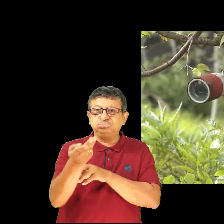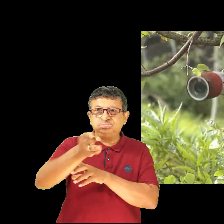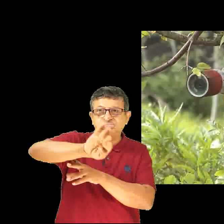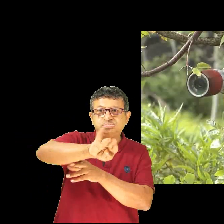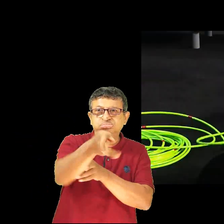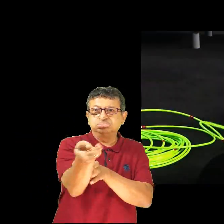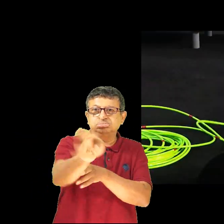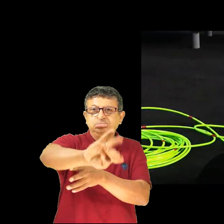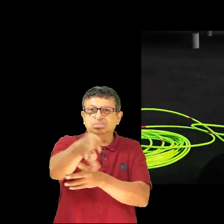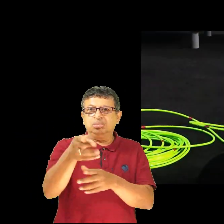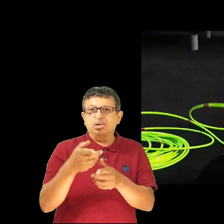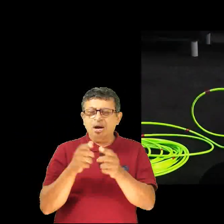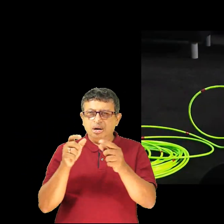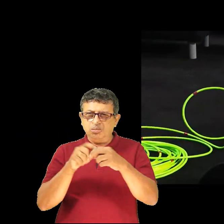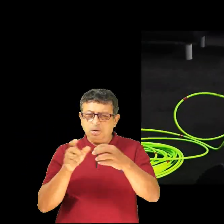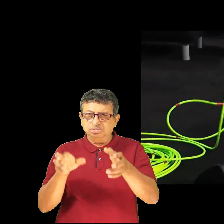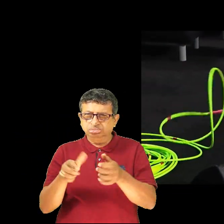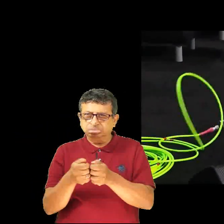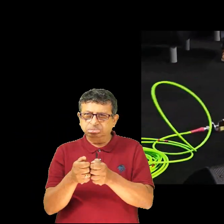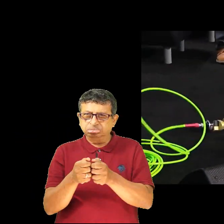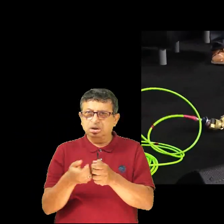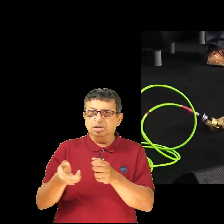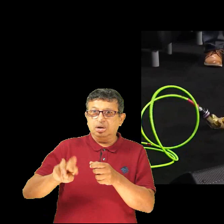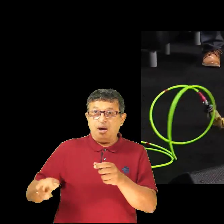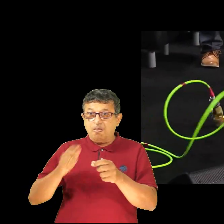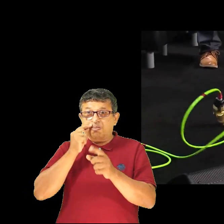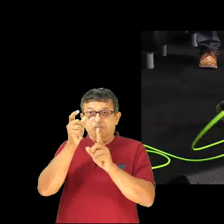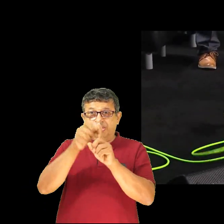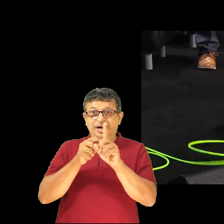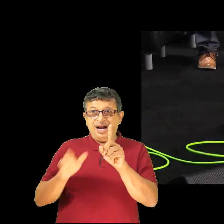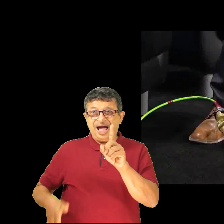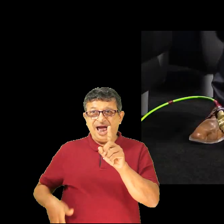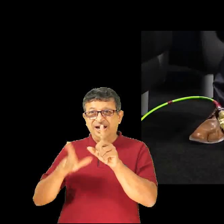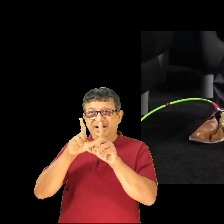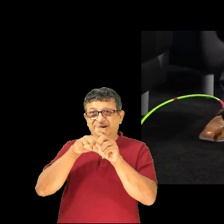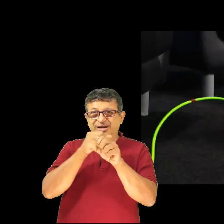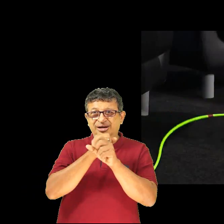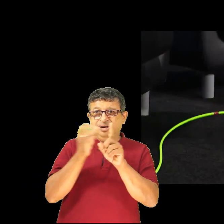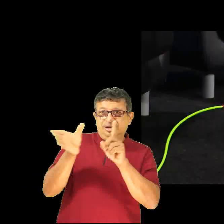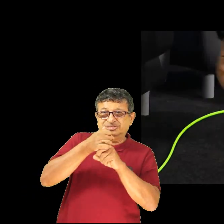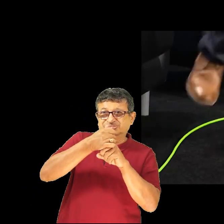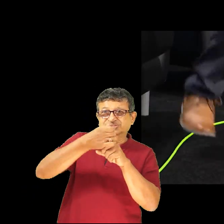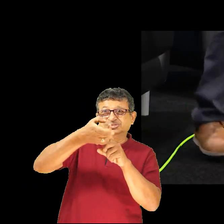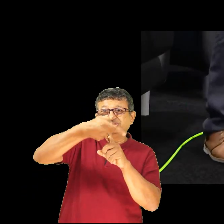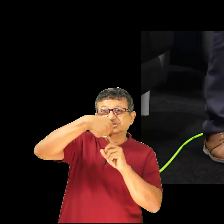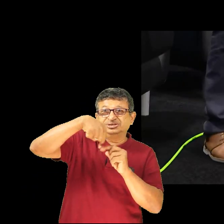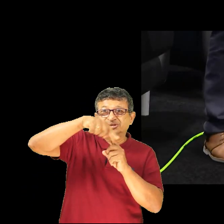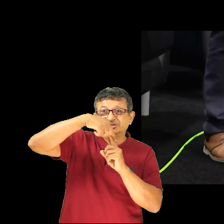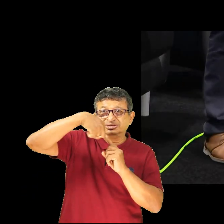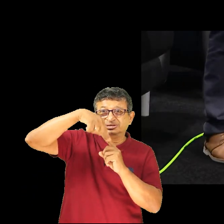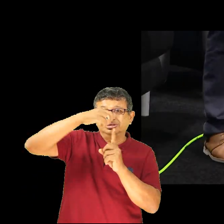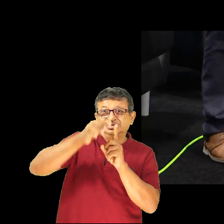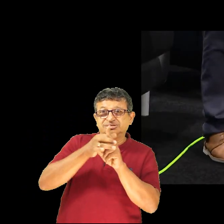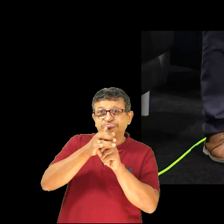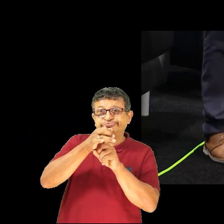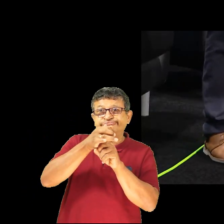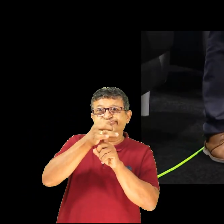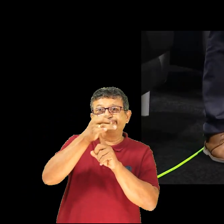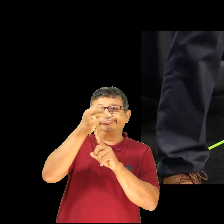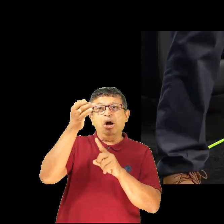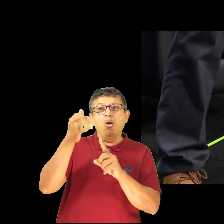Syntef. Or they can be small and thin enough to enter tissues in the human body, like the medical snakebot developed by Carnegie Mellon